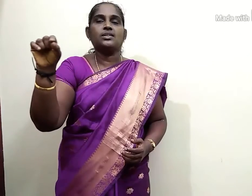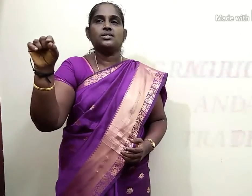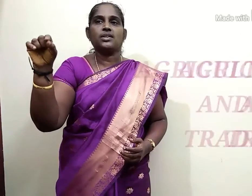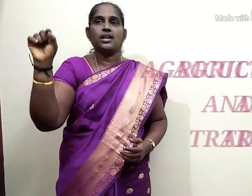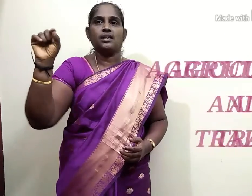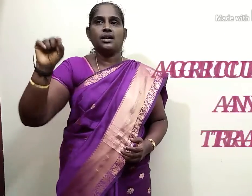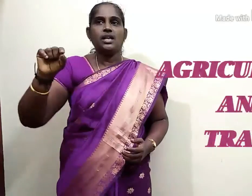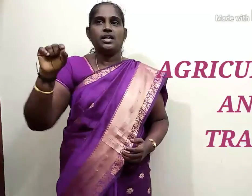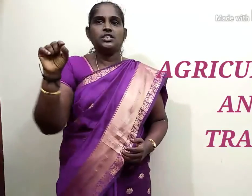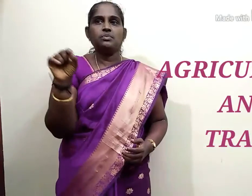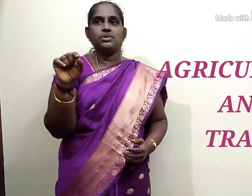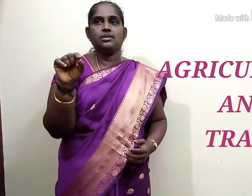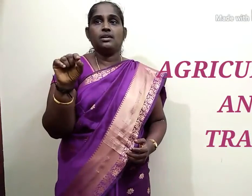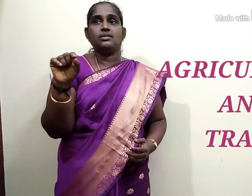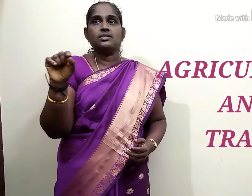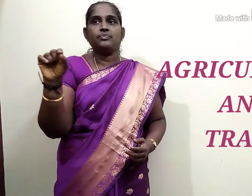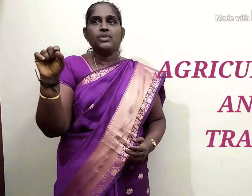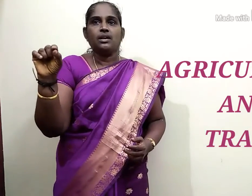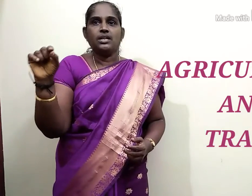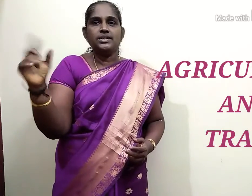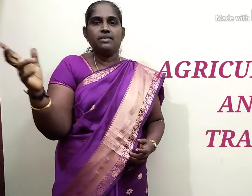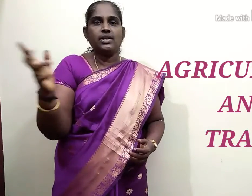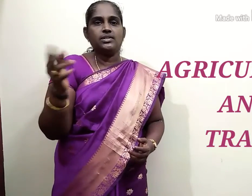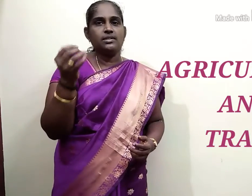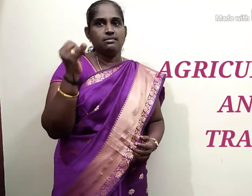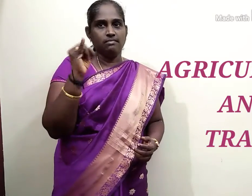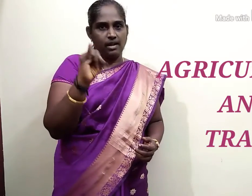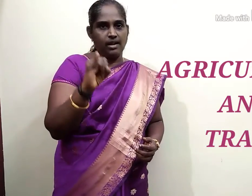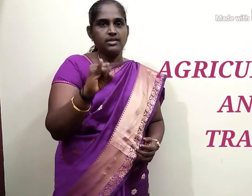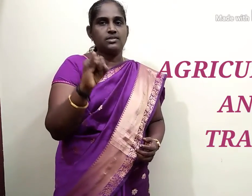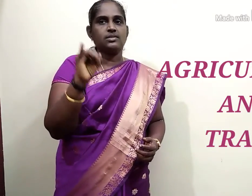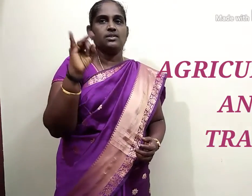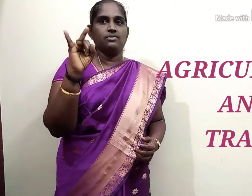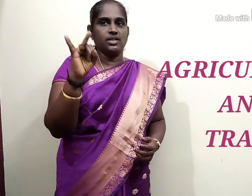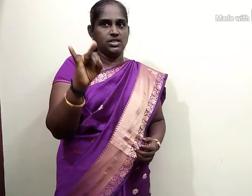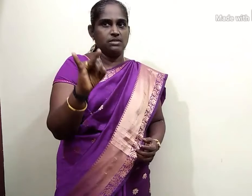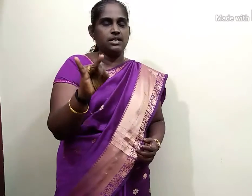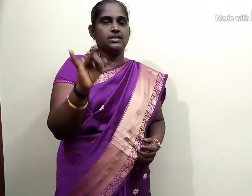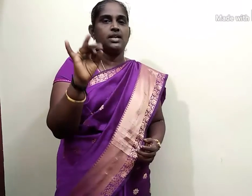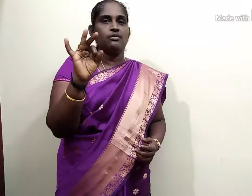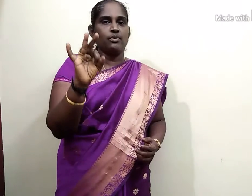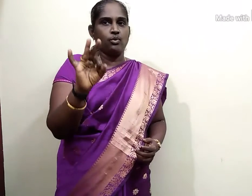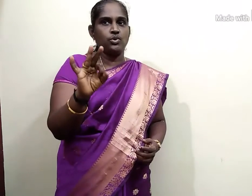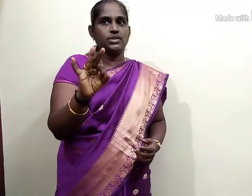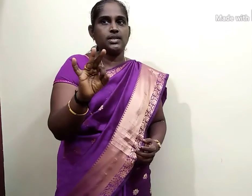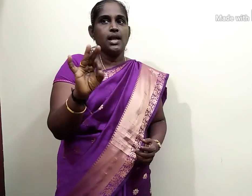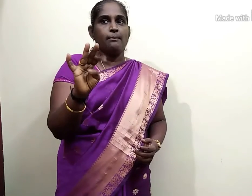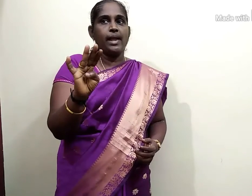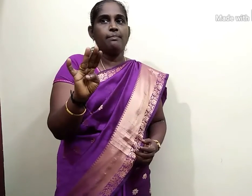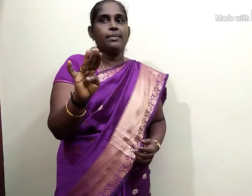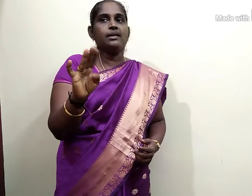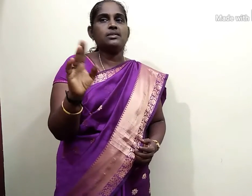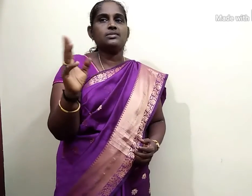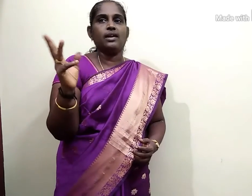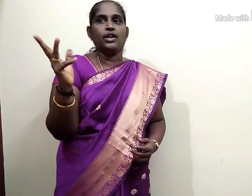and trade. Egyptians cultivated millets, vegetables, fruits, papyrus